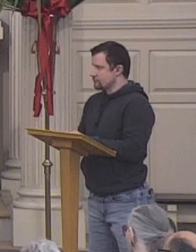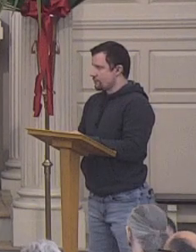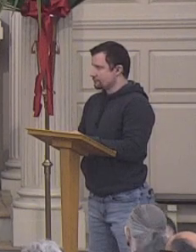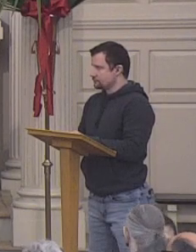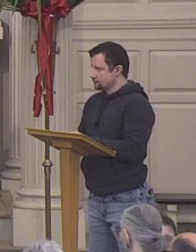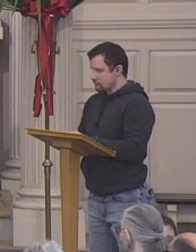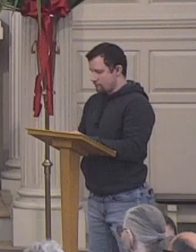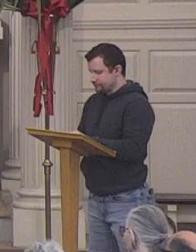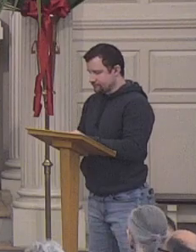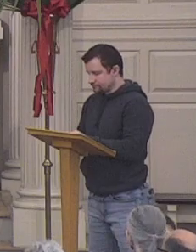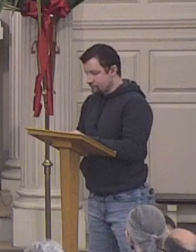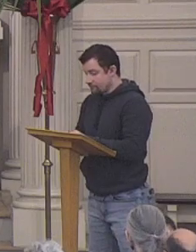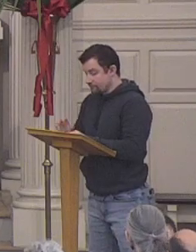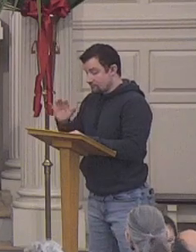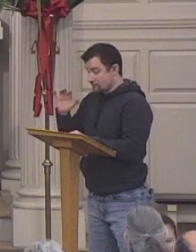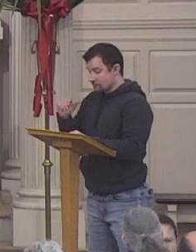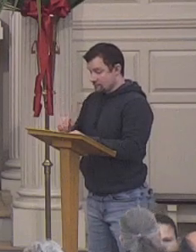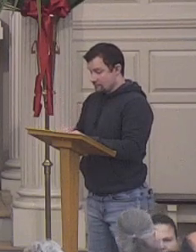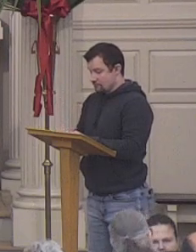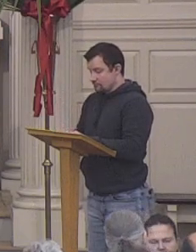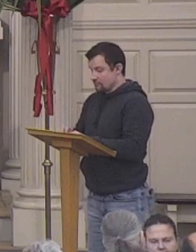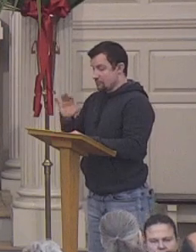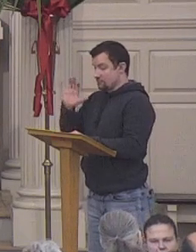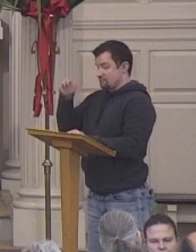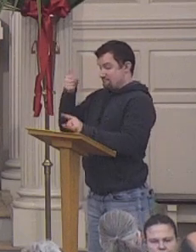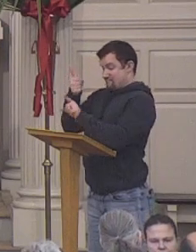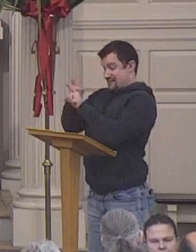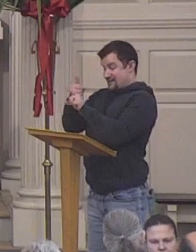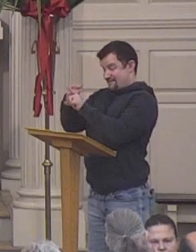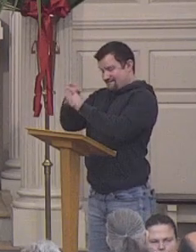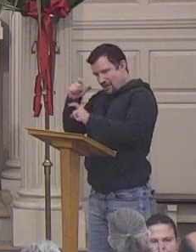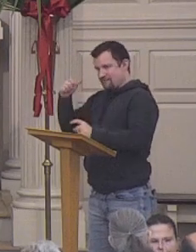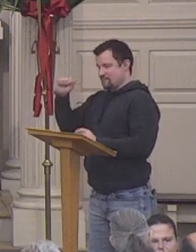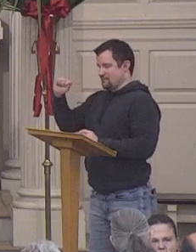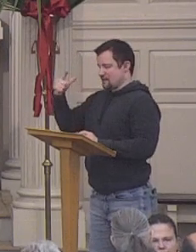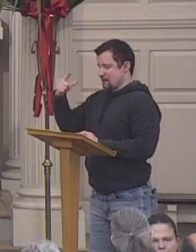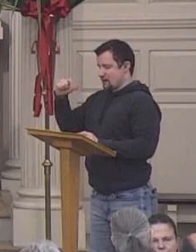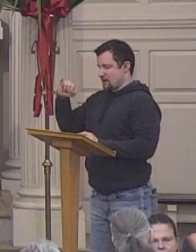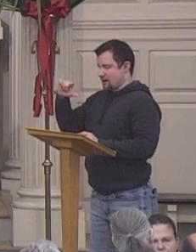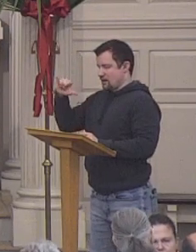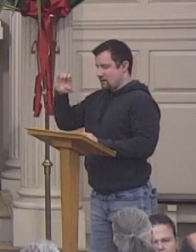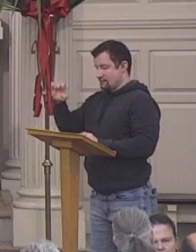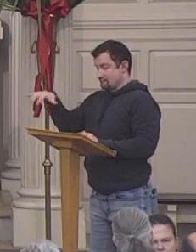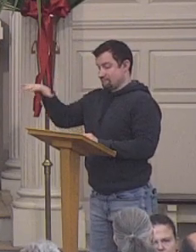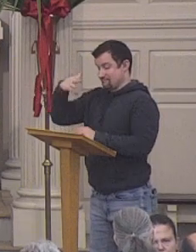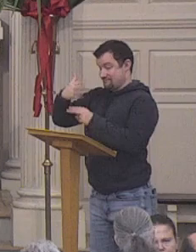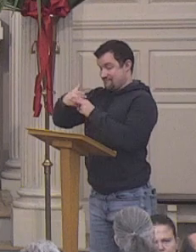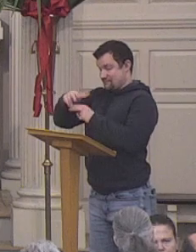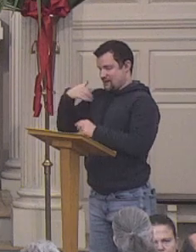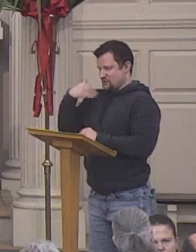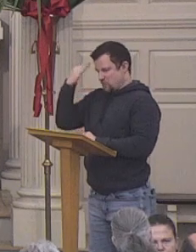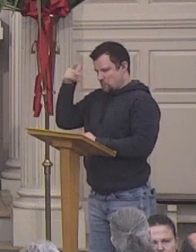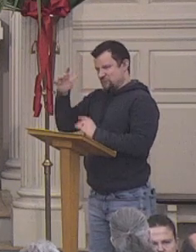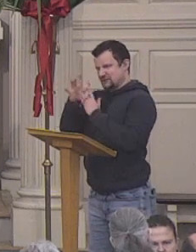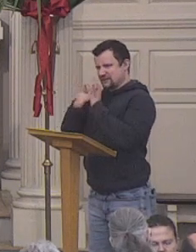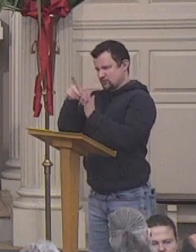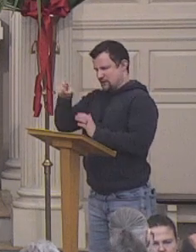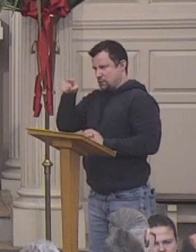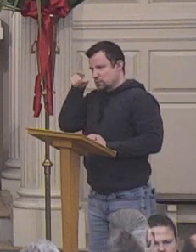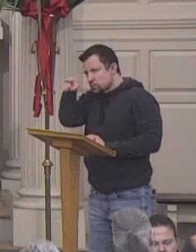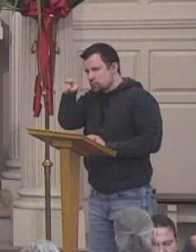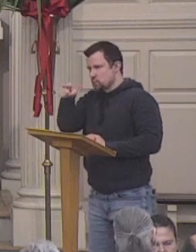A little later, the bystanders said to Peter once more, "Surely you are one of them, for you too are a